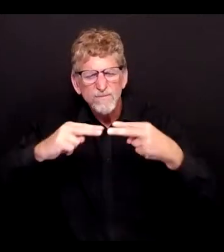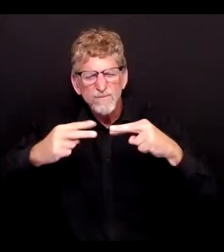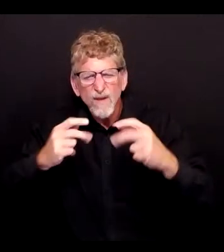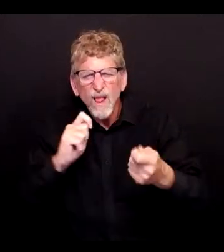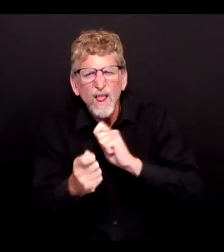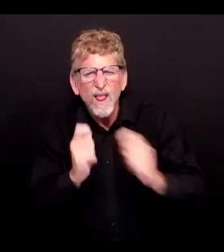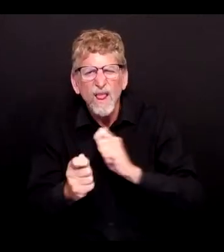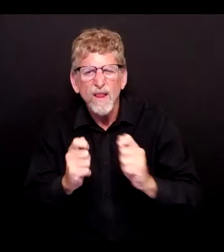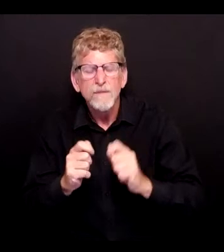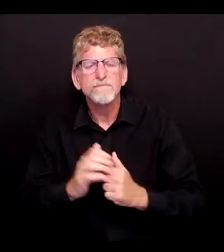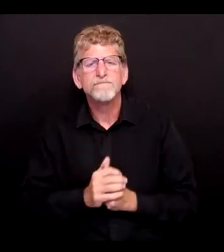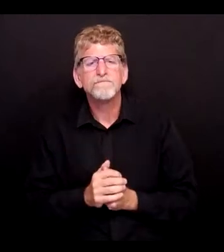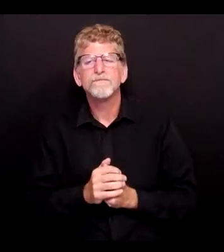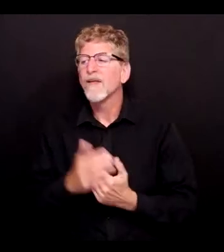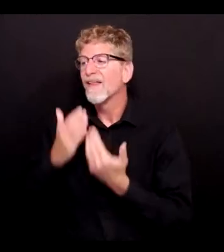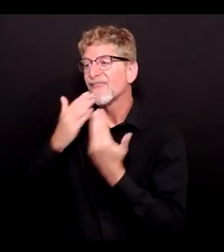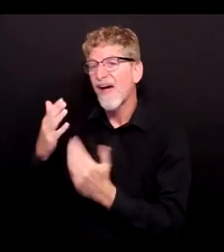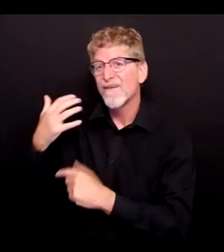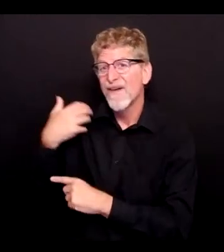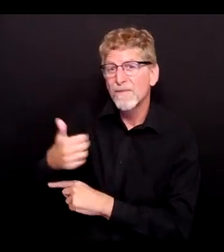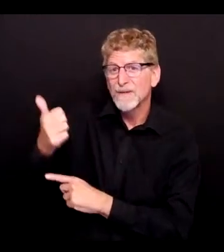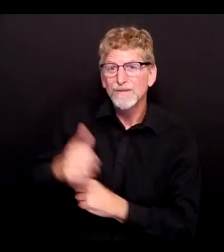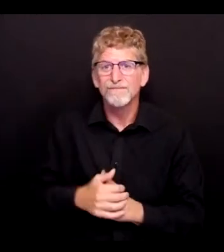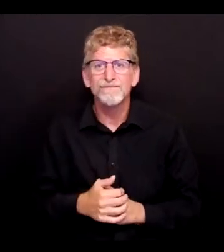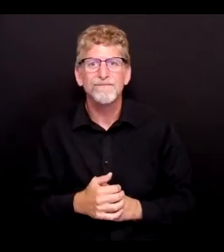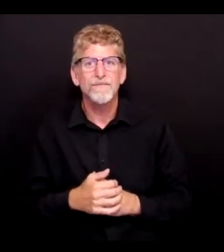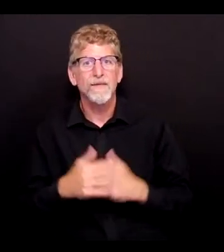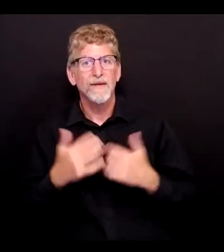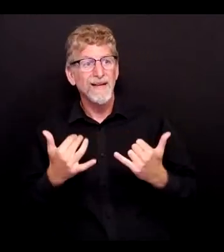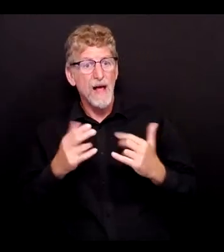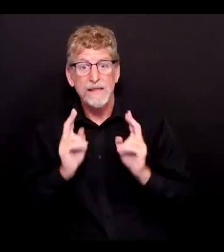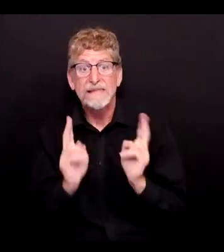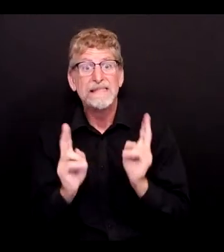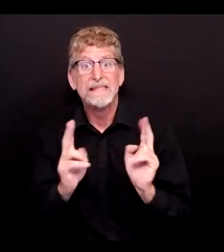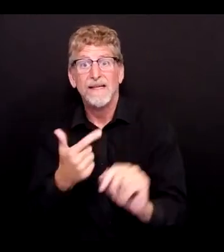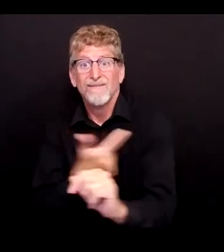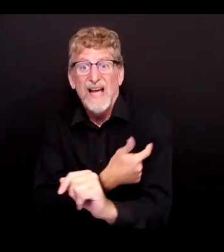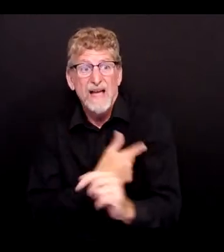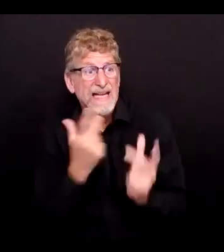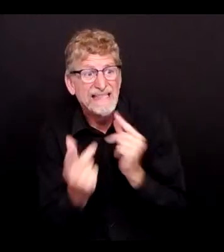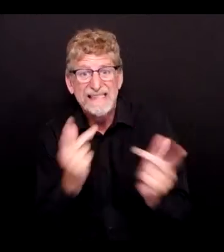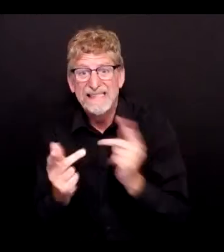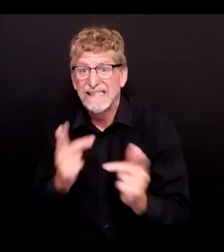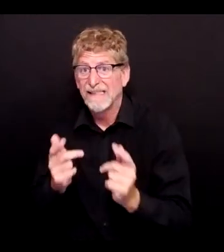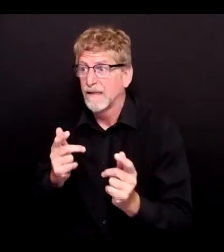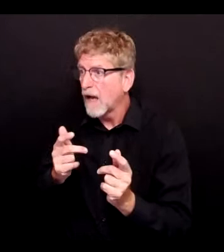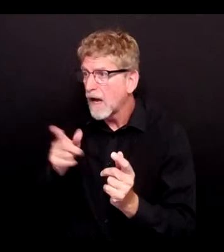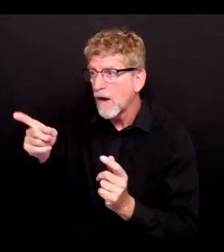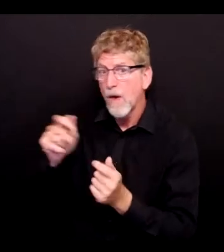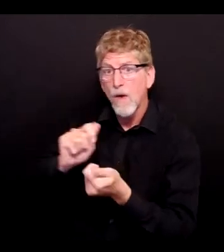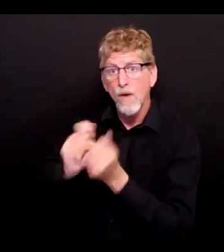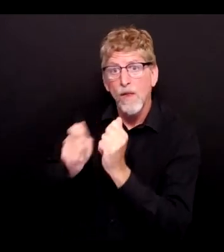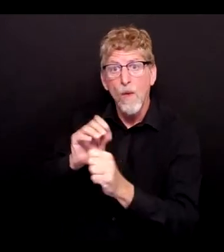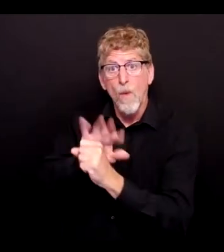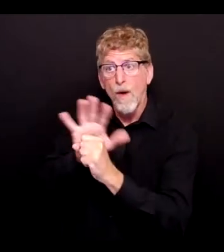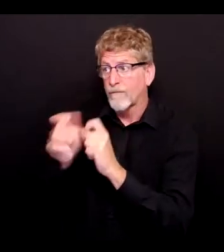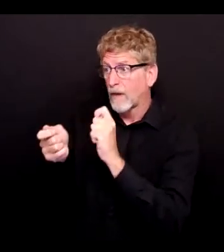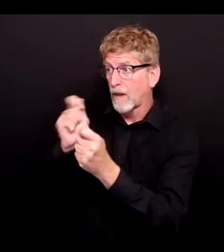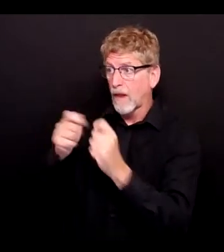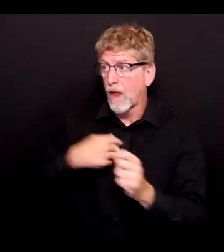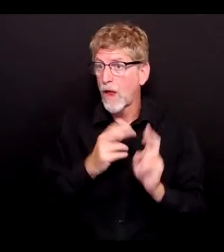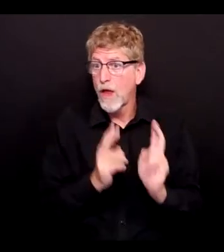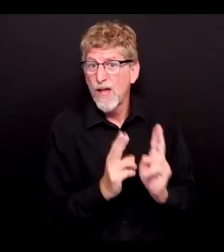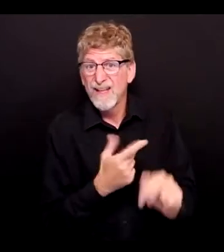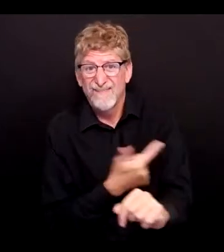and variants continues. And to help keep a close eye on this, we've taken several steps to expand our